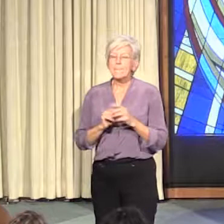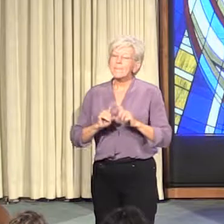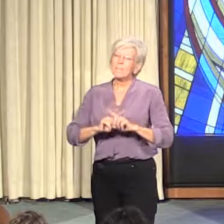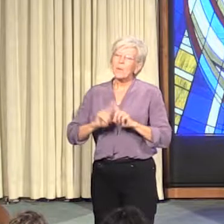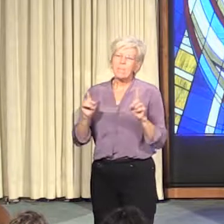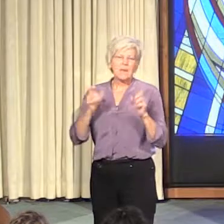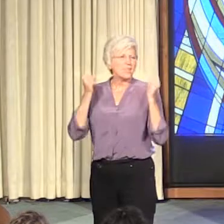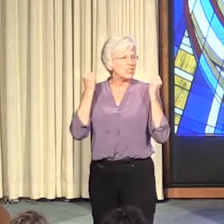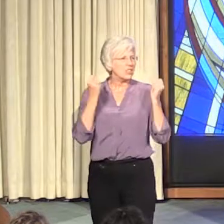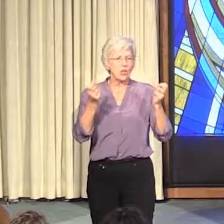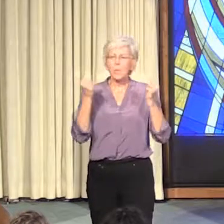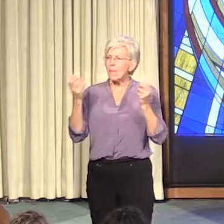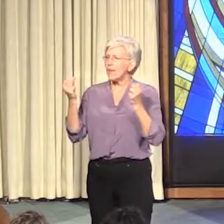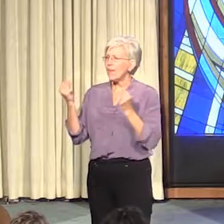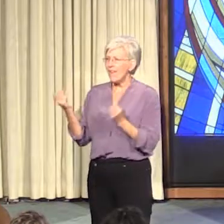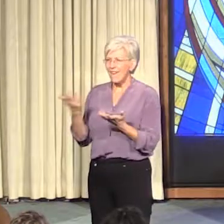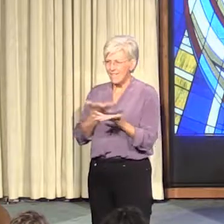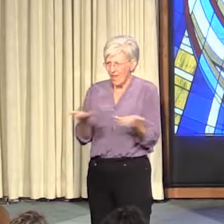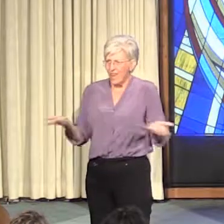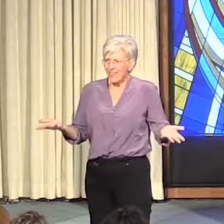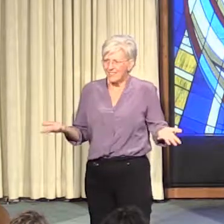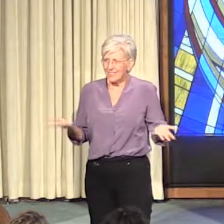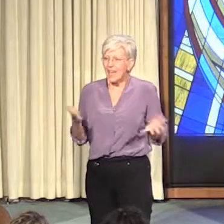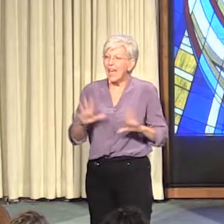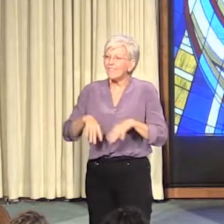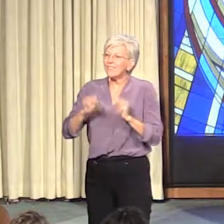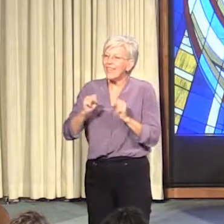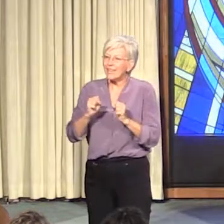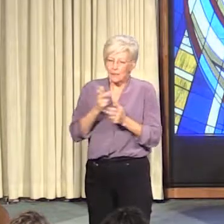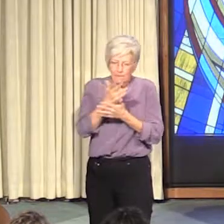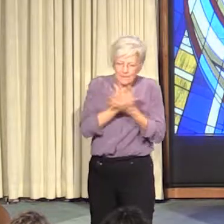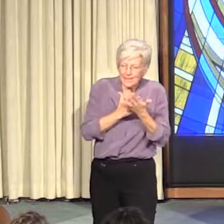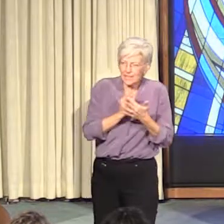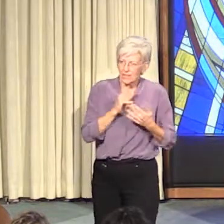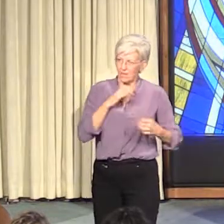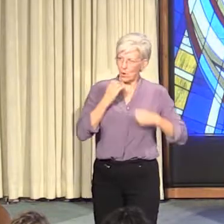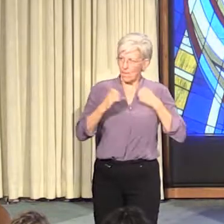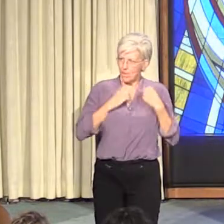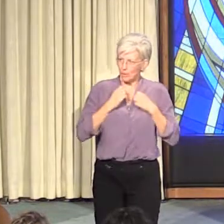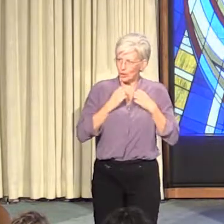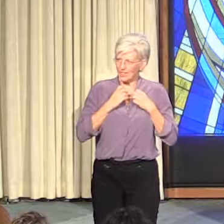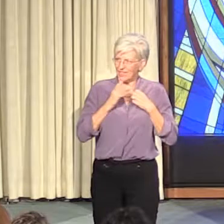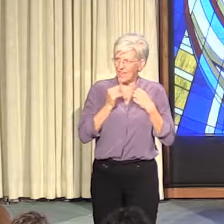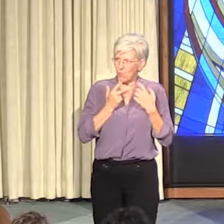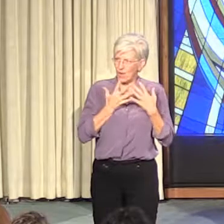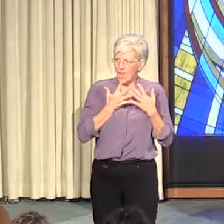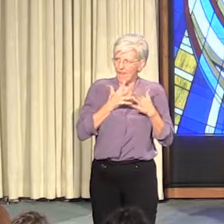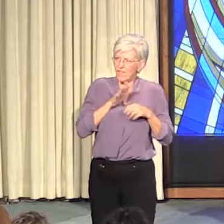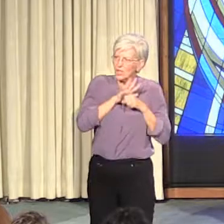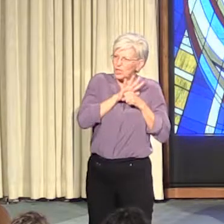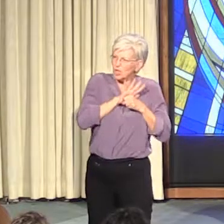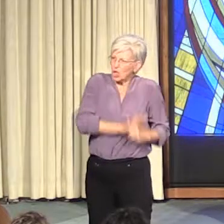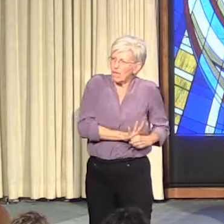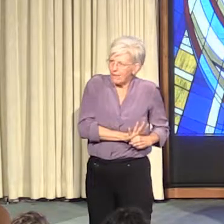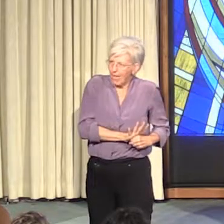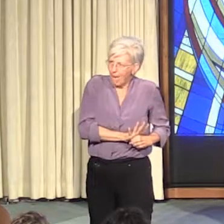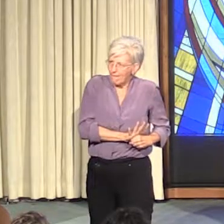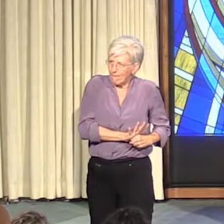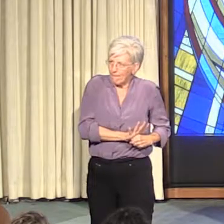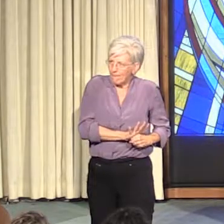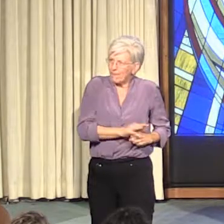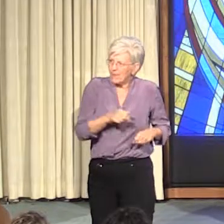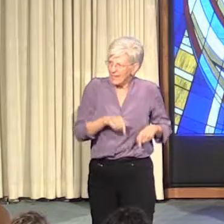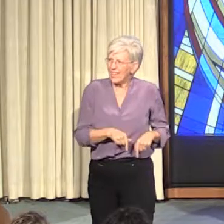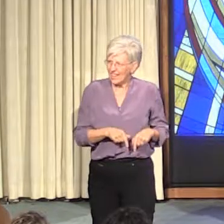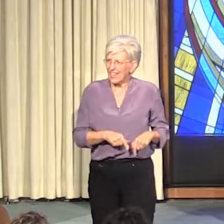But so many of us have taken pieces of our emotions and shoved them into the shadow.